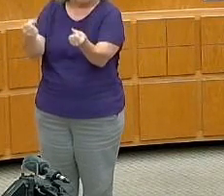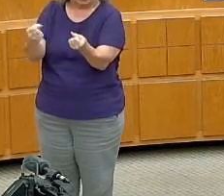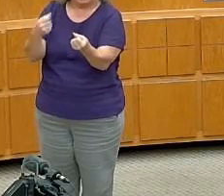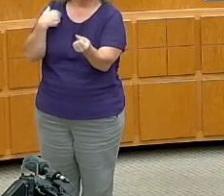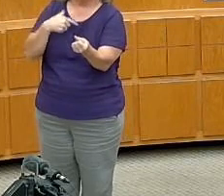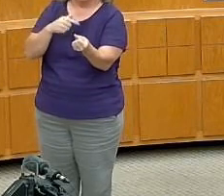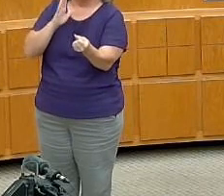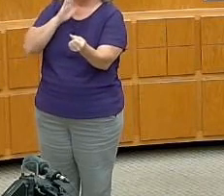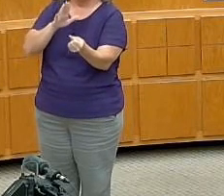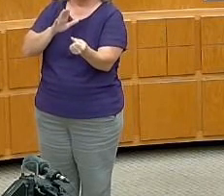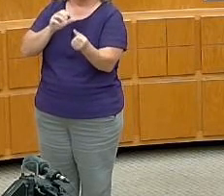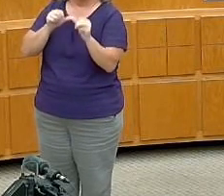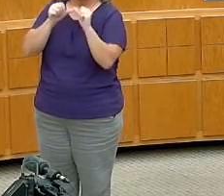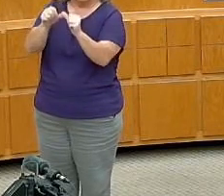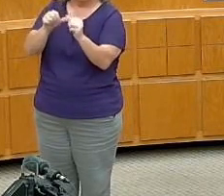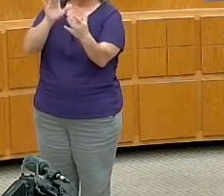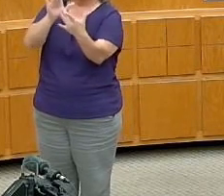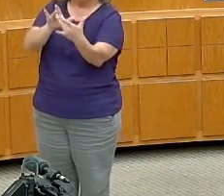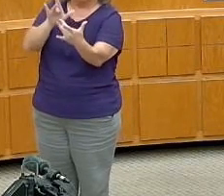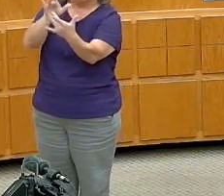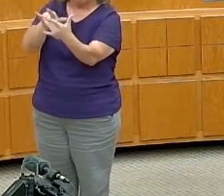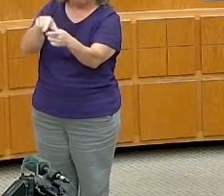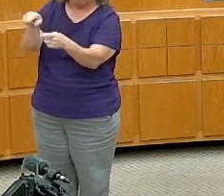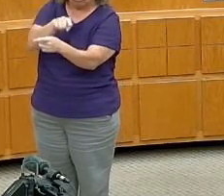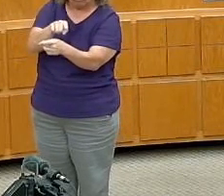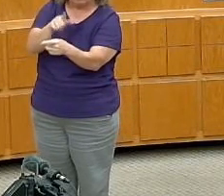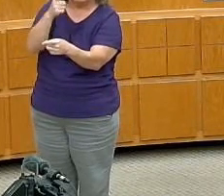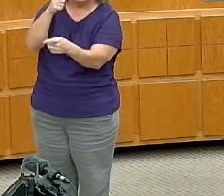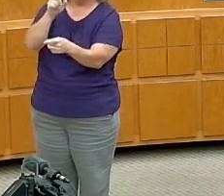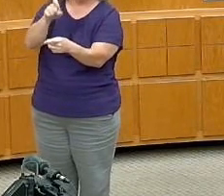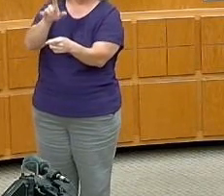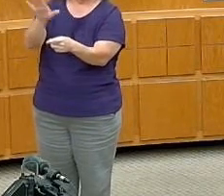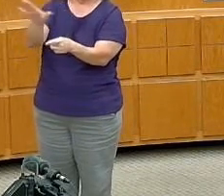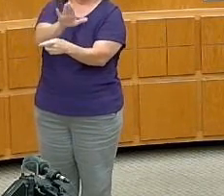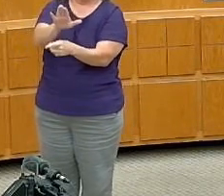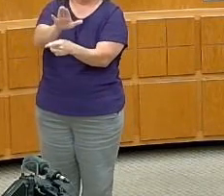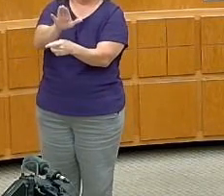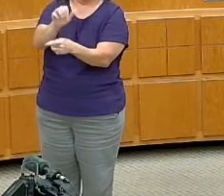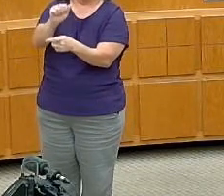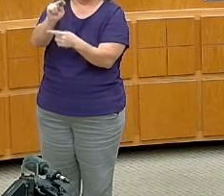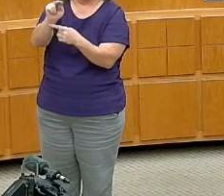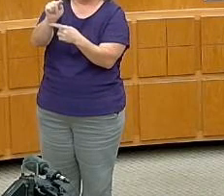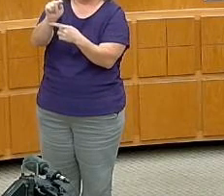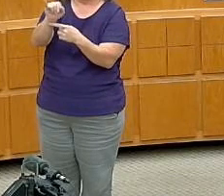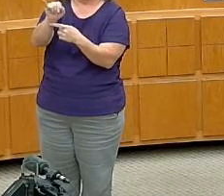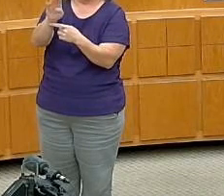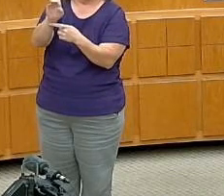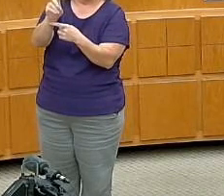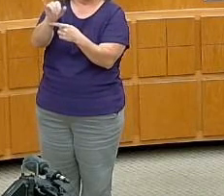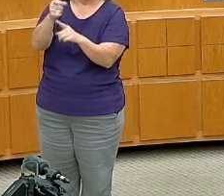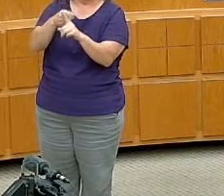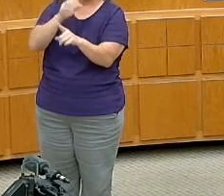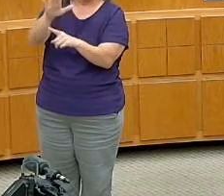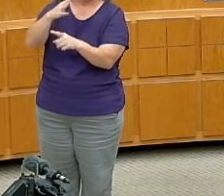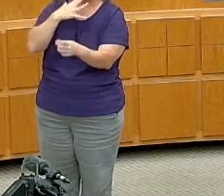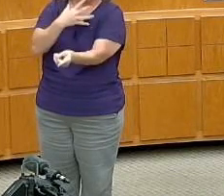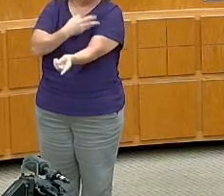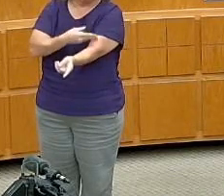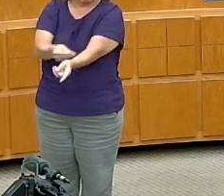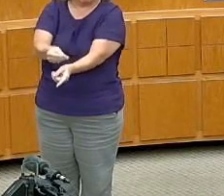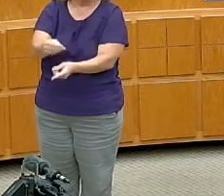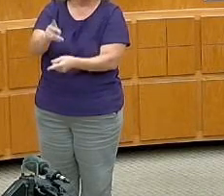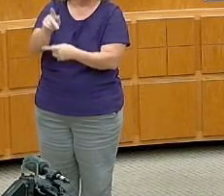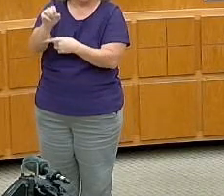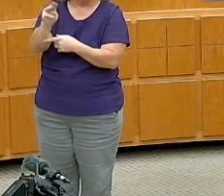need for antibody-rich plasma they can donate after they have recovered from the disease. We are still